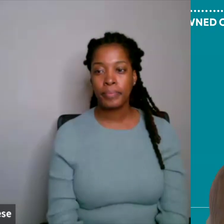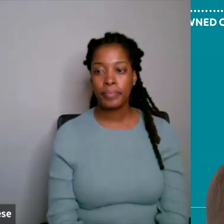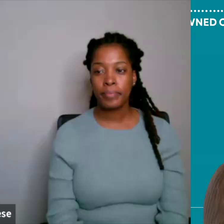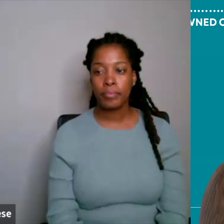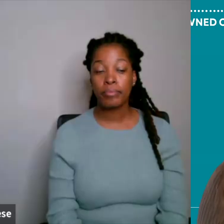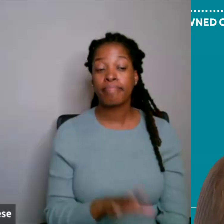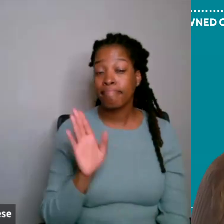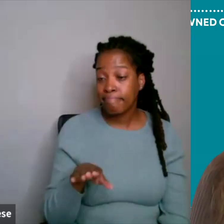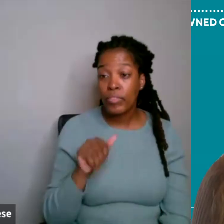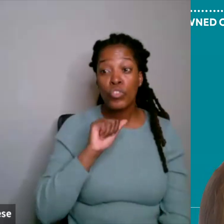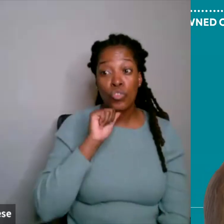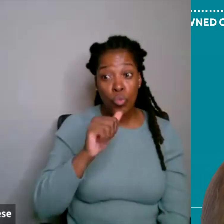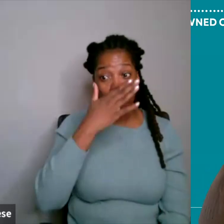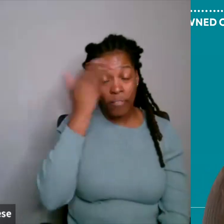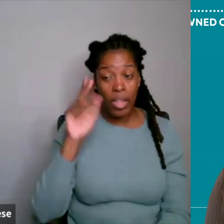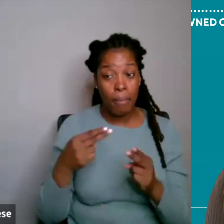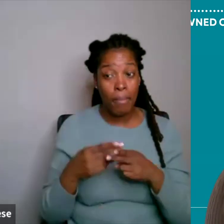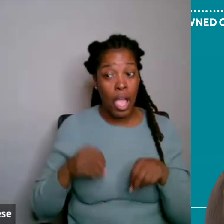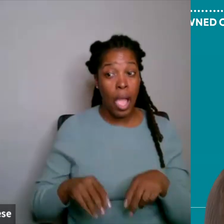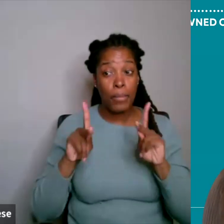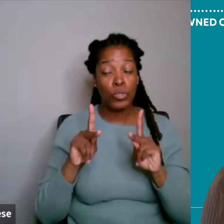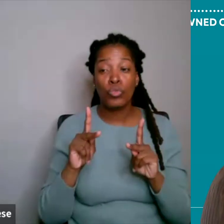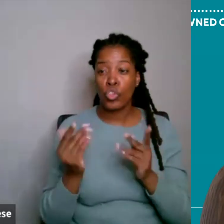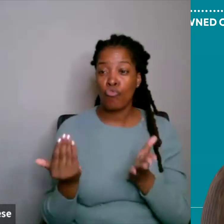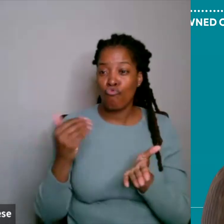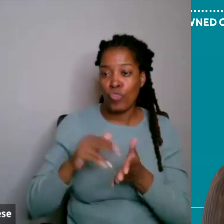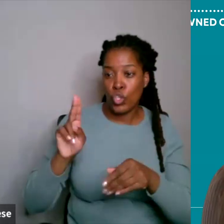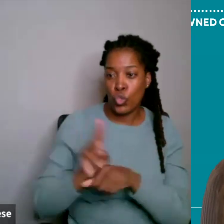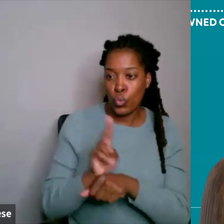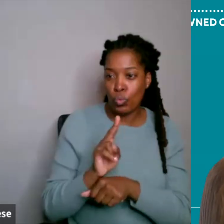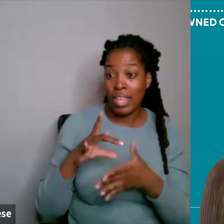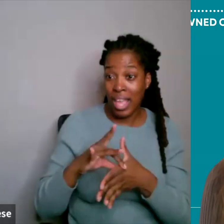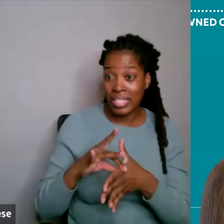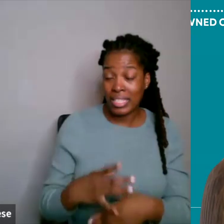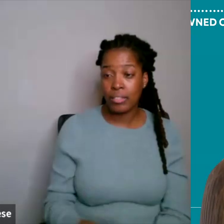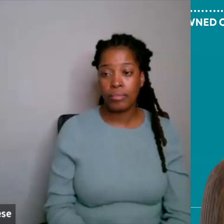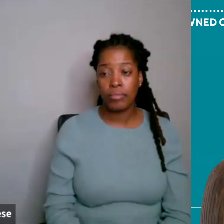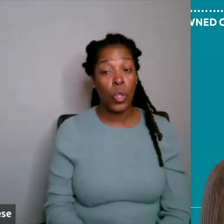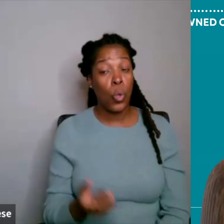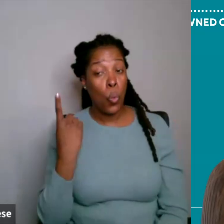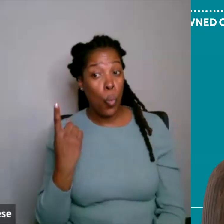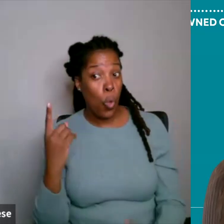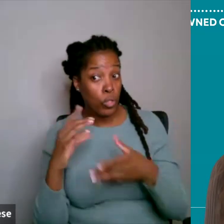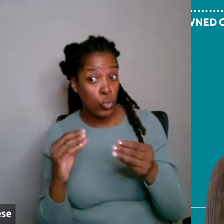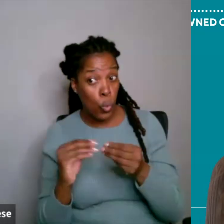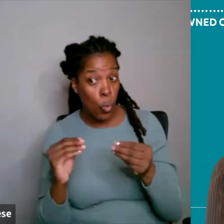Don't forget about the opportunity to repurpose content. One story can